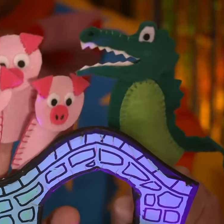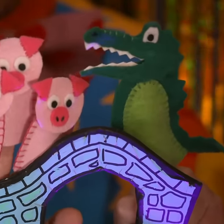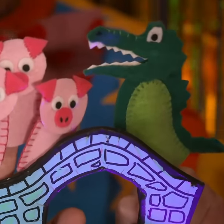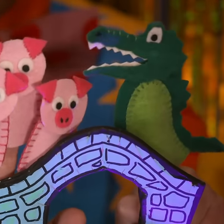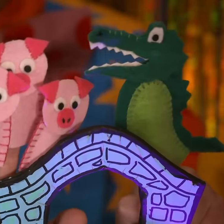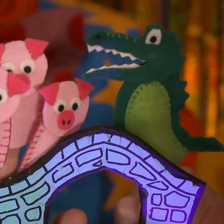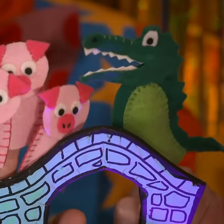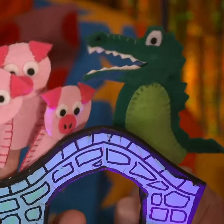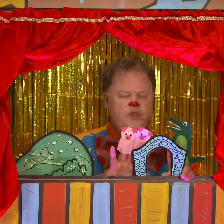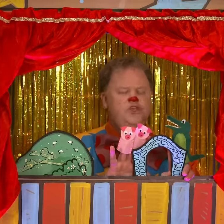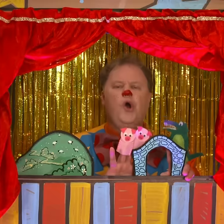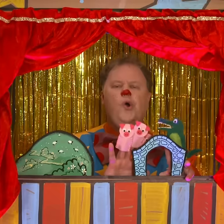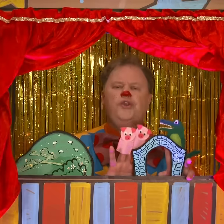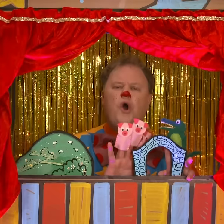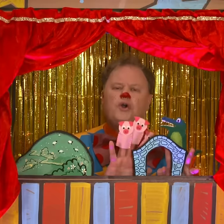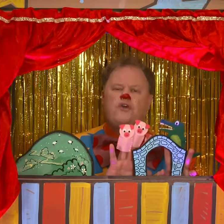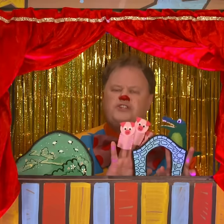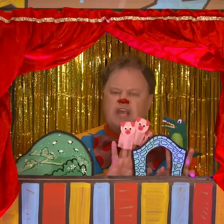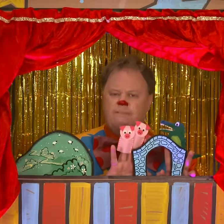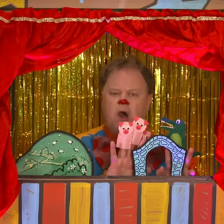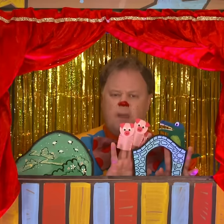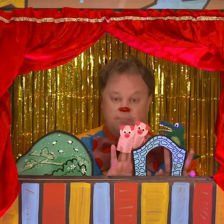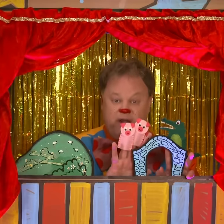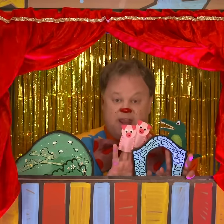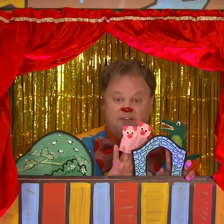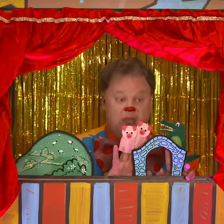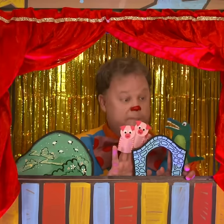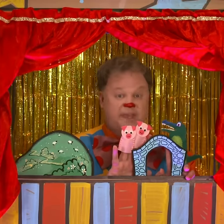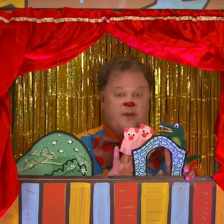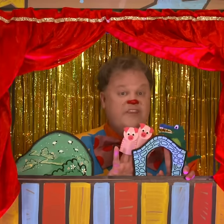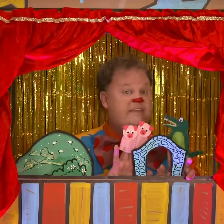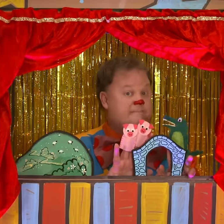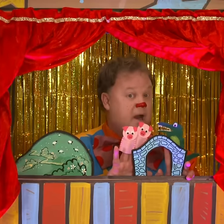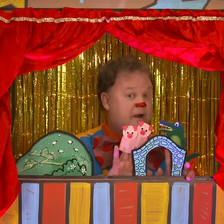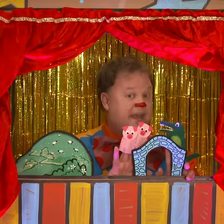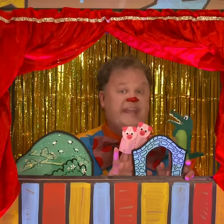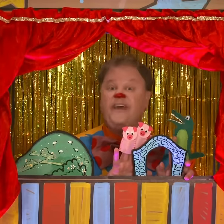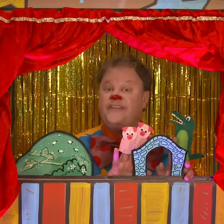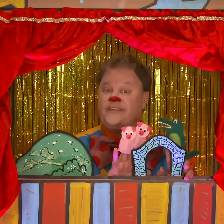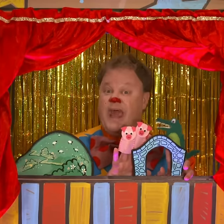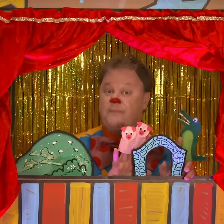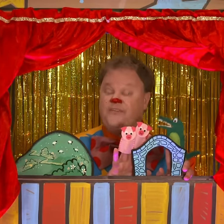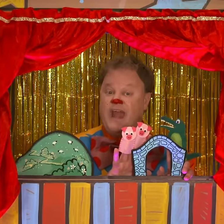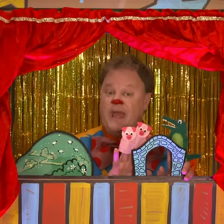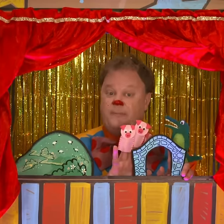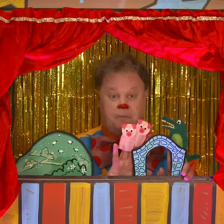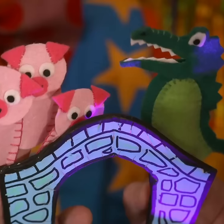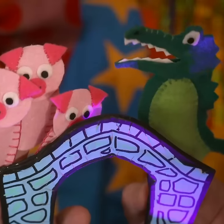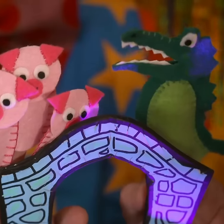crocodile. You're not crossing my bridge because it's mine. Snap, snap. He's a